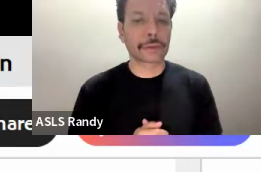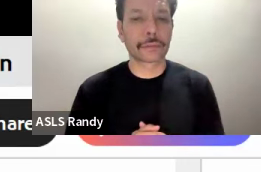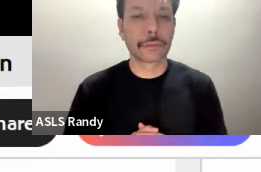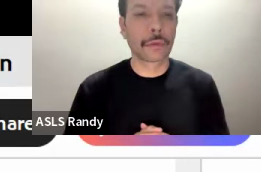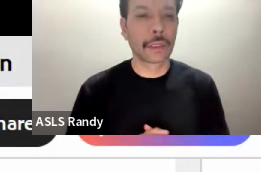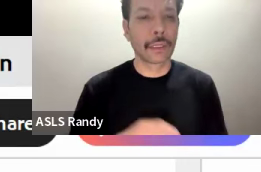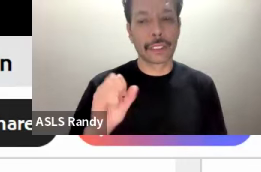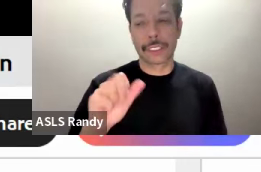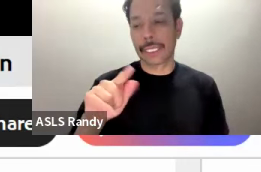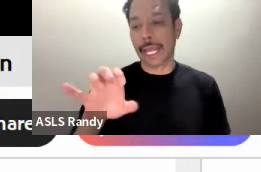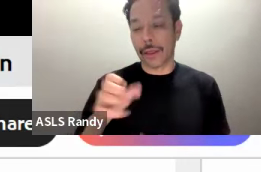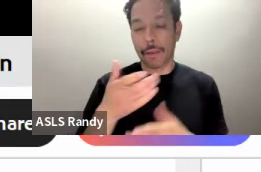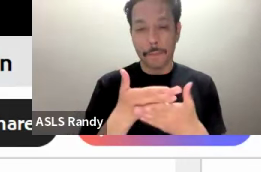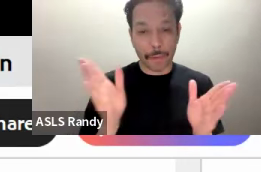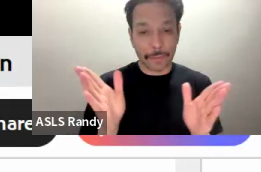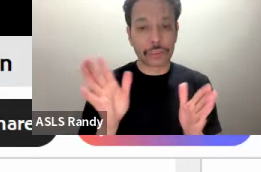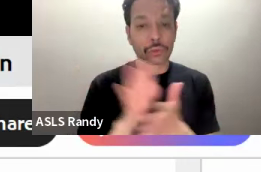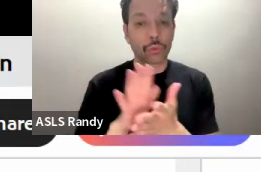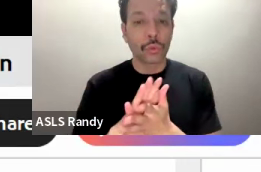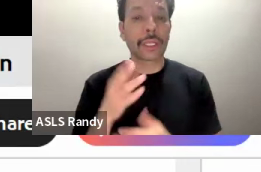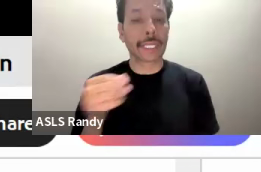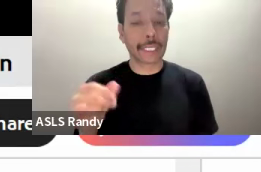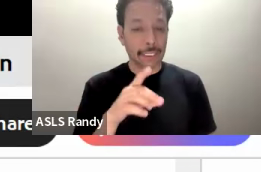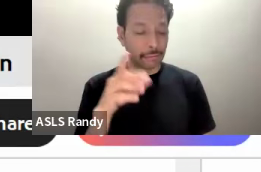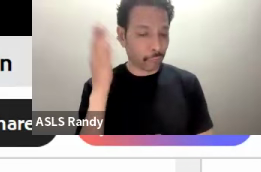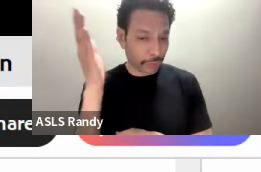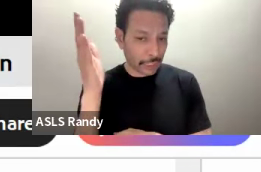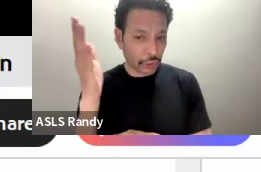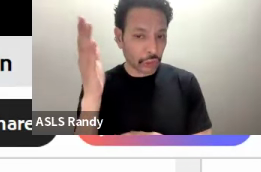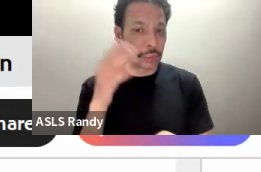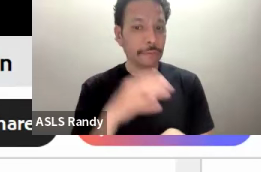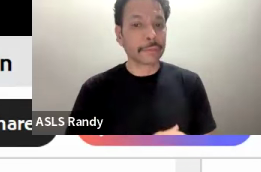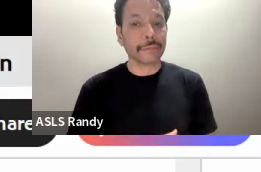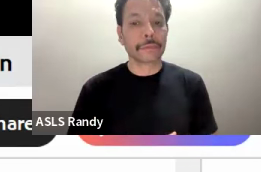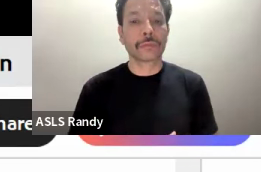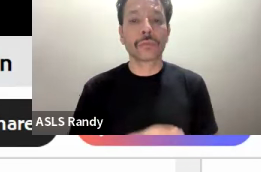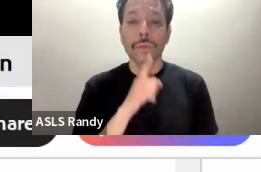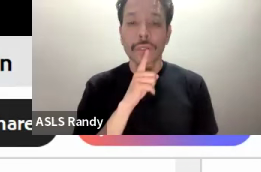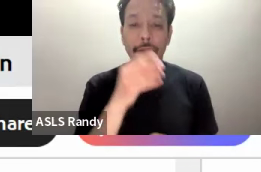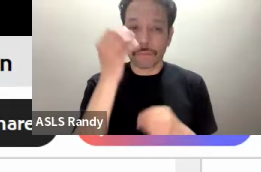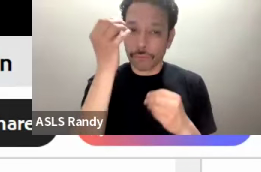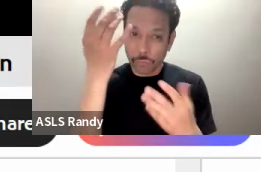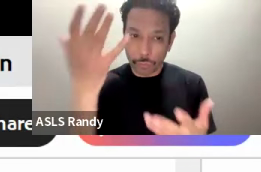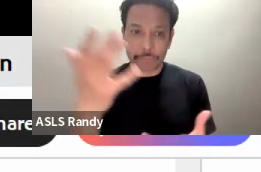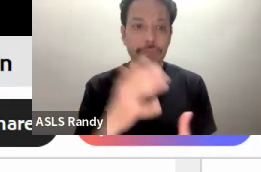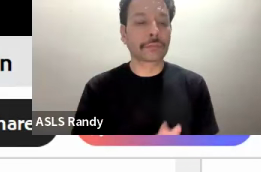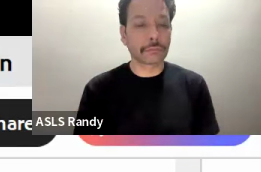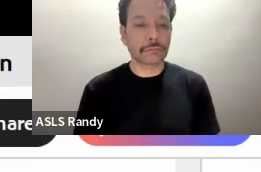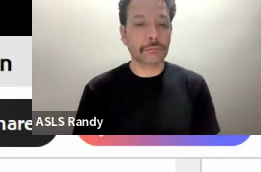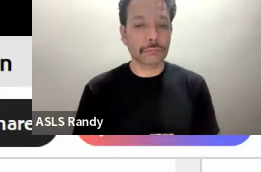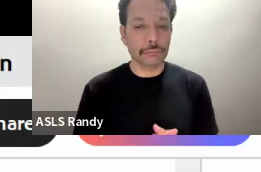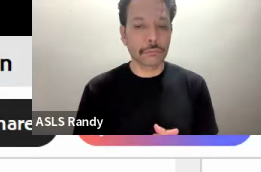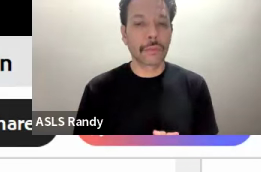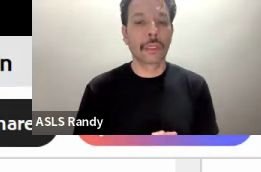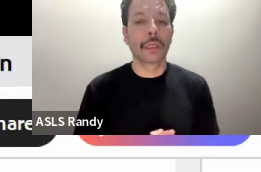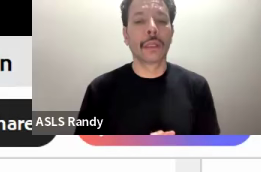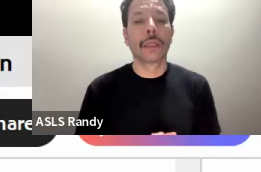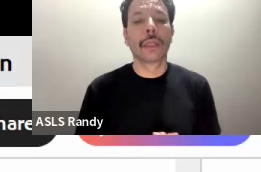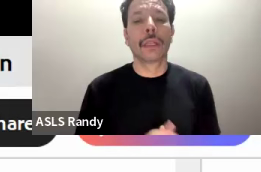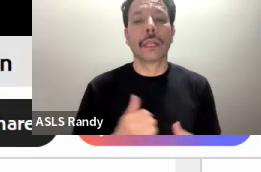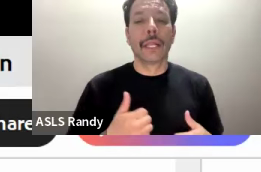with Seattle Public Schools, and he did a presentation that was really informative. Went through the living